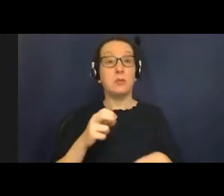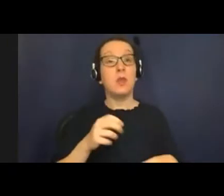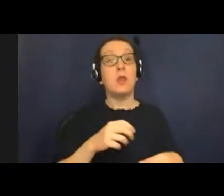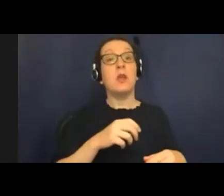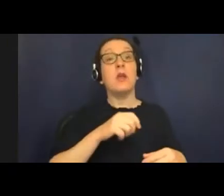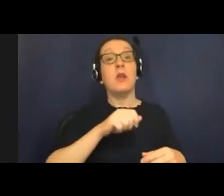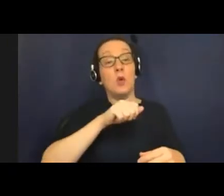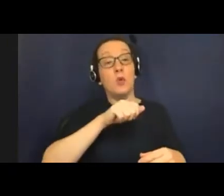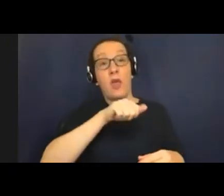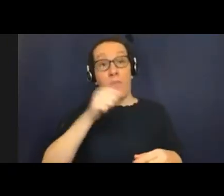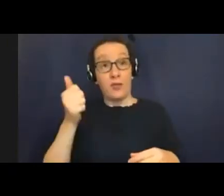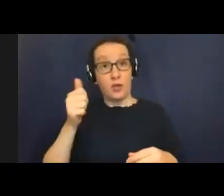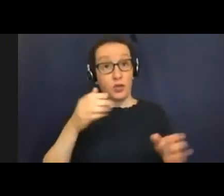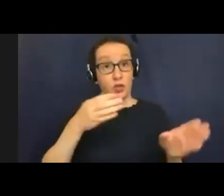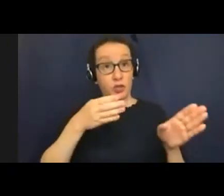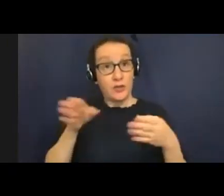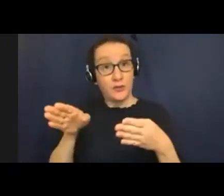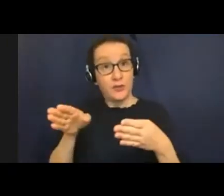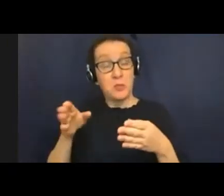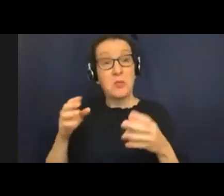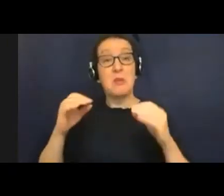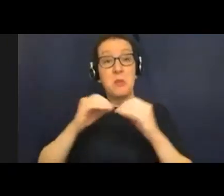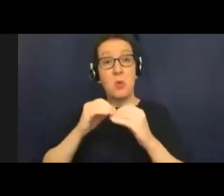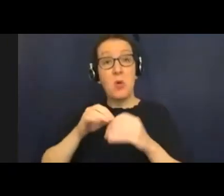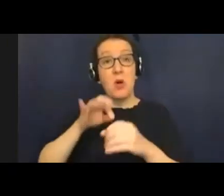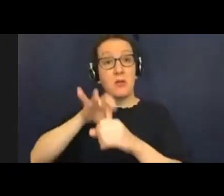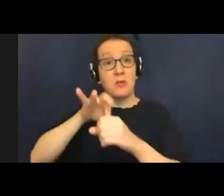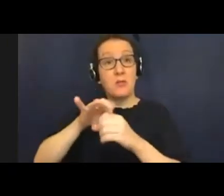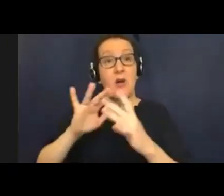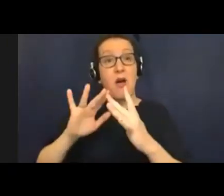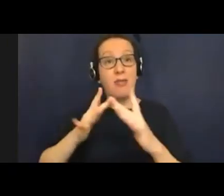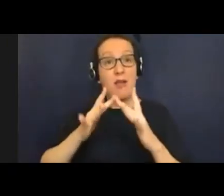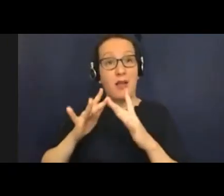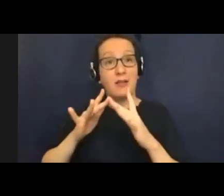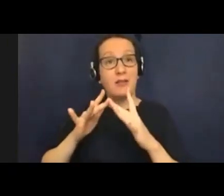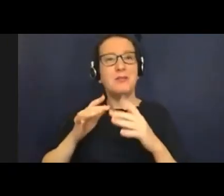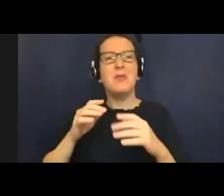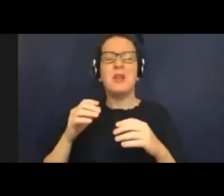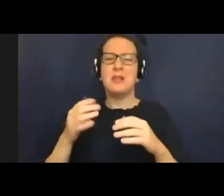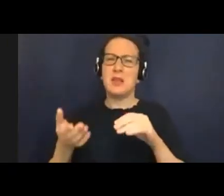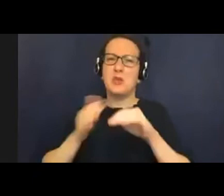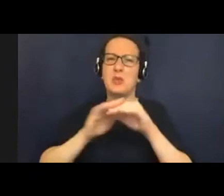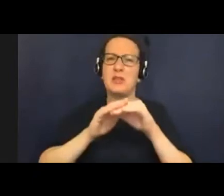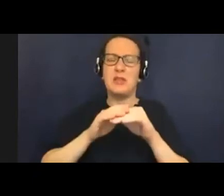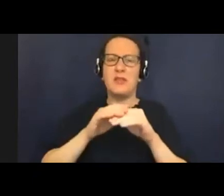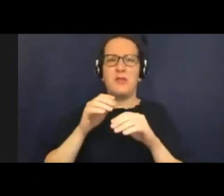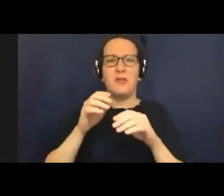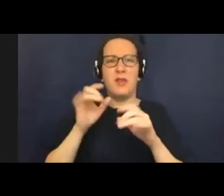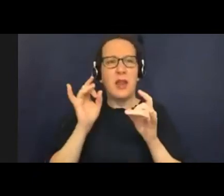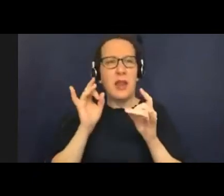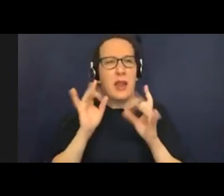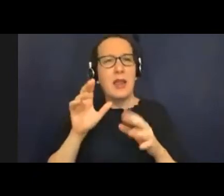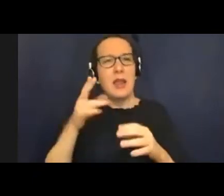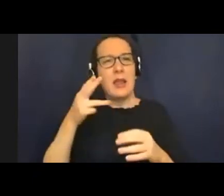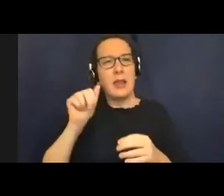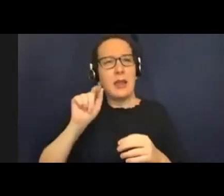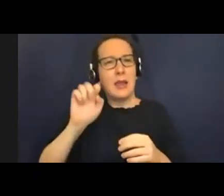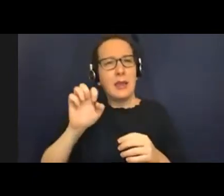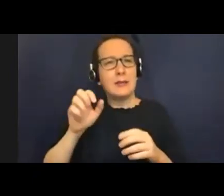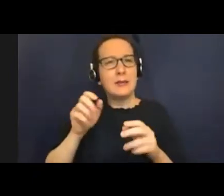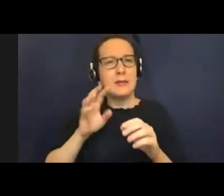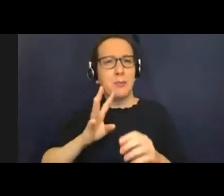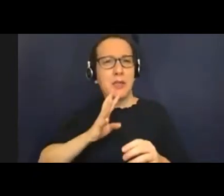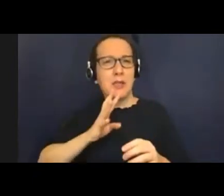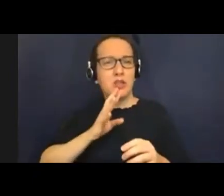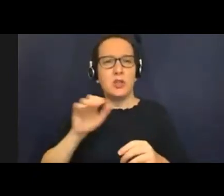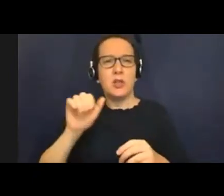side effects of that is unfortunately an increase in hate speech and ableist speech. And when I say ableist speech, I'm referring to